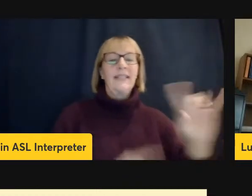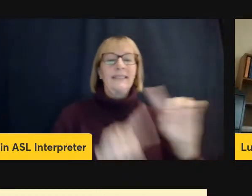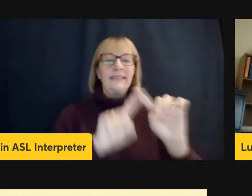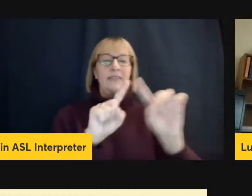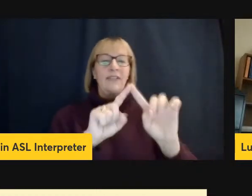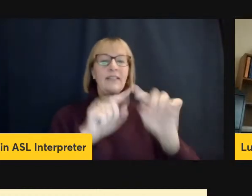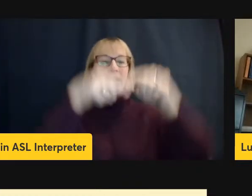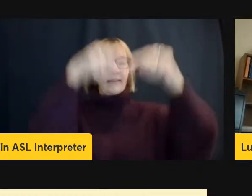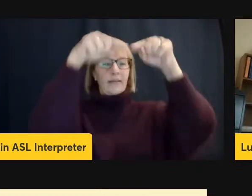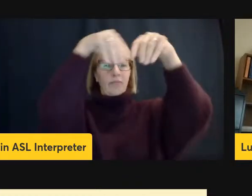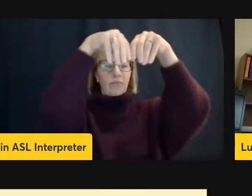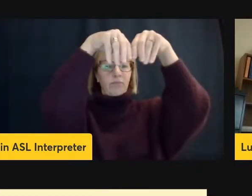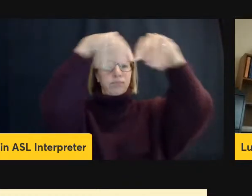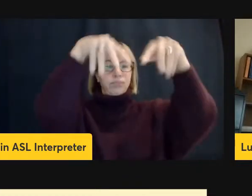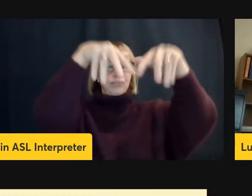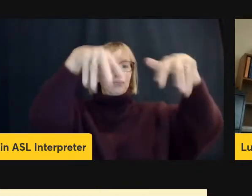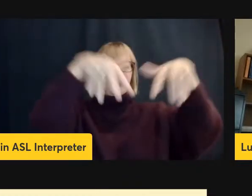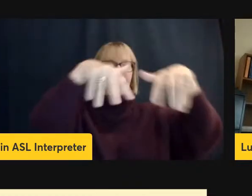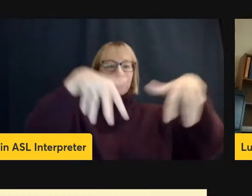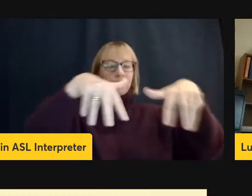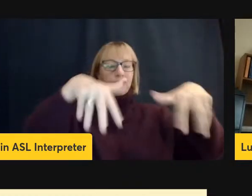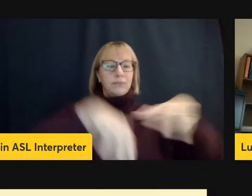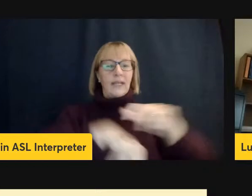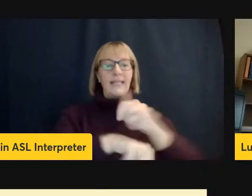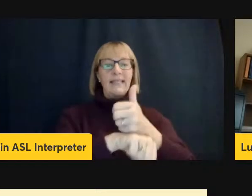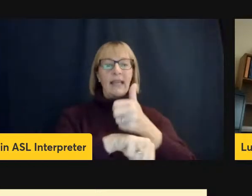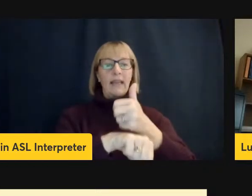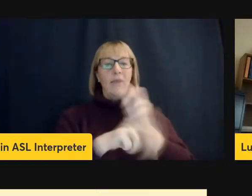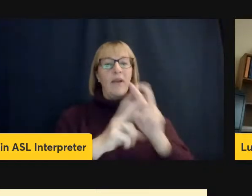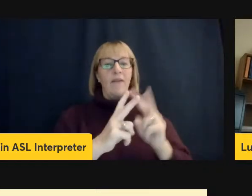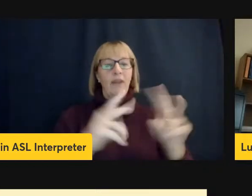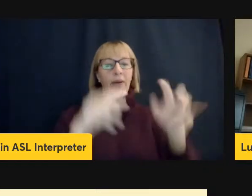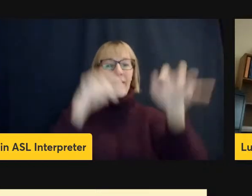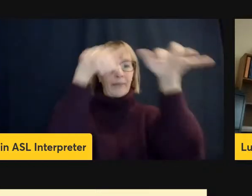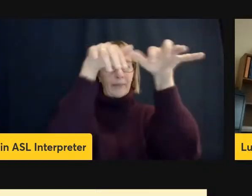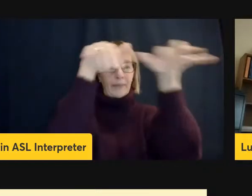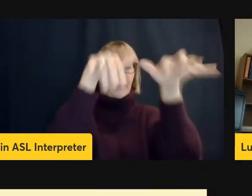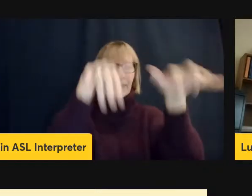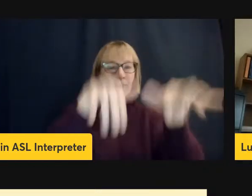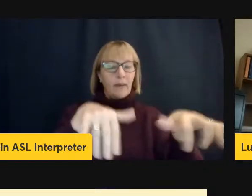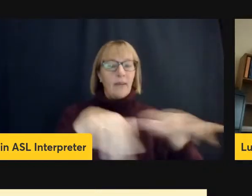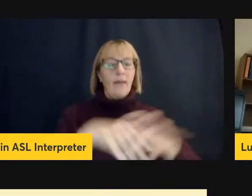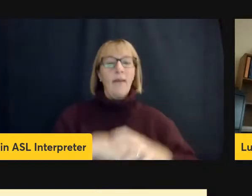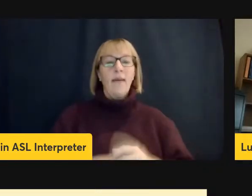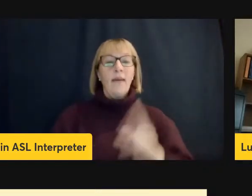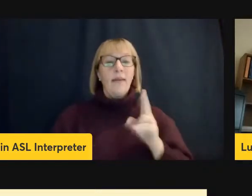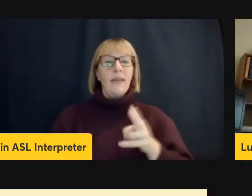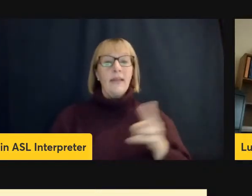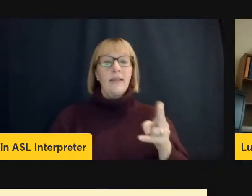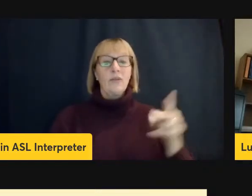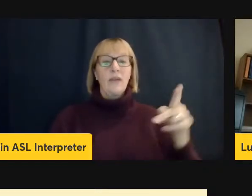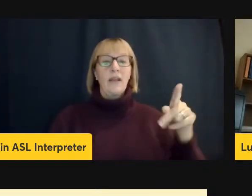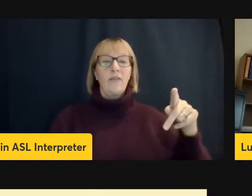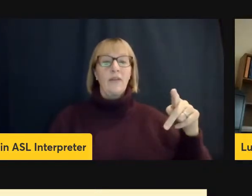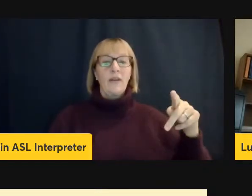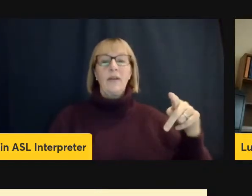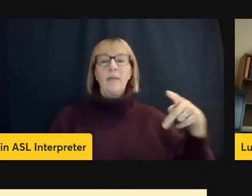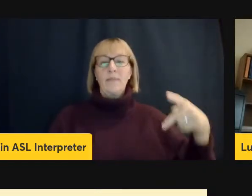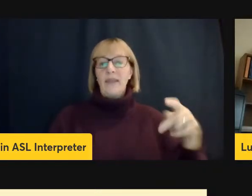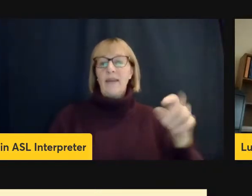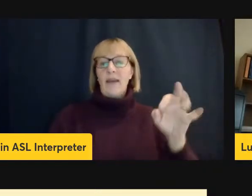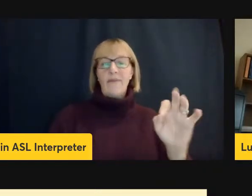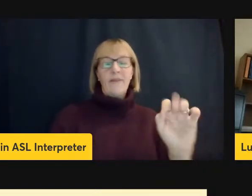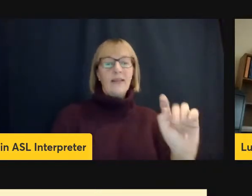organized. The history, though, is of pulmonary function tests or of racialization of